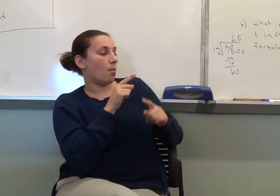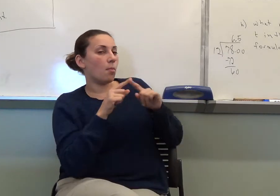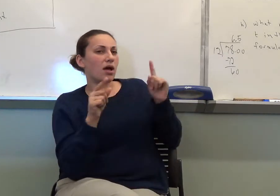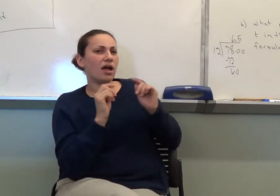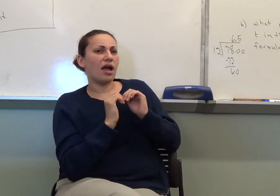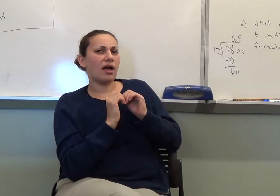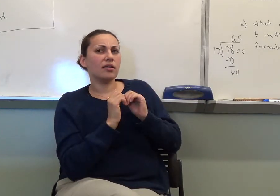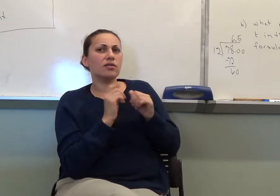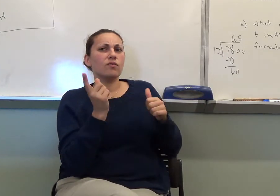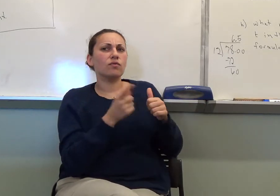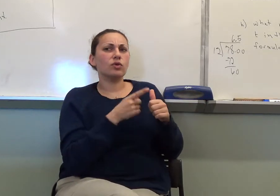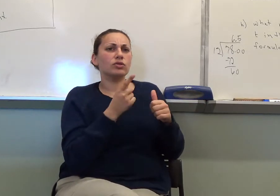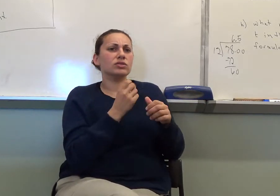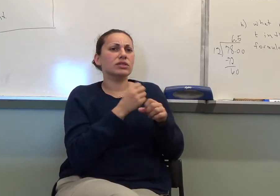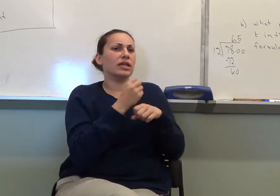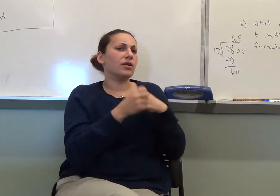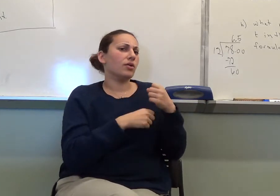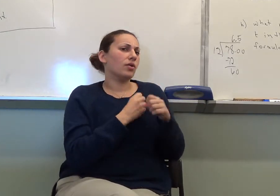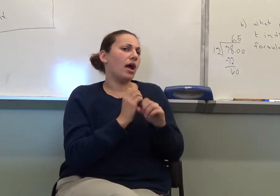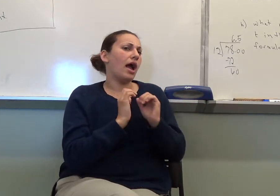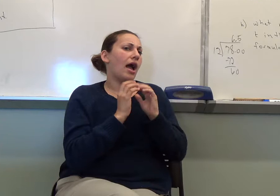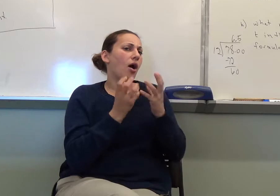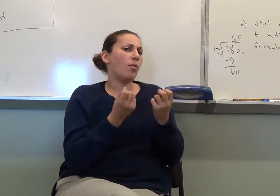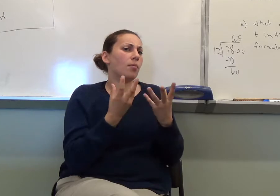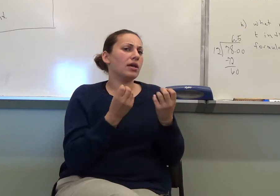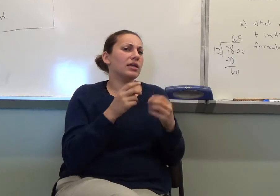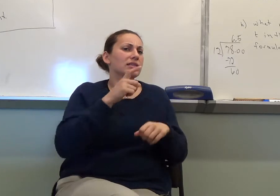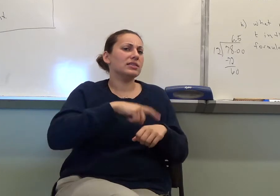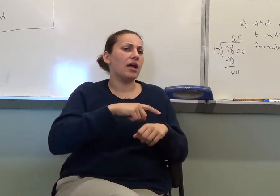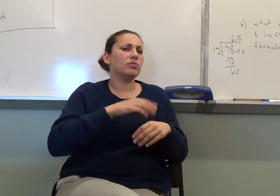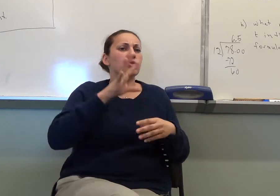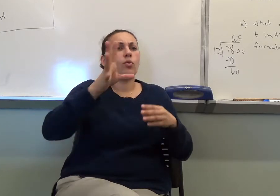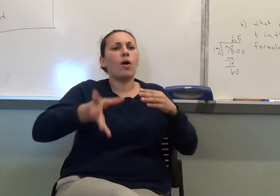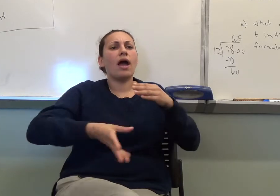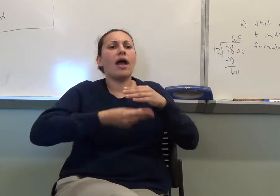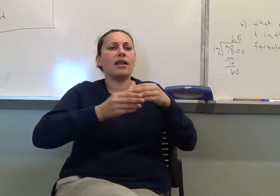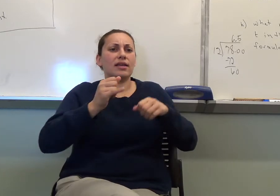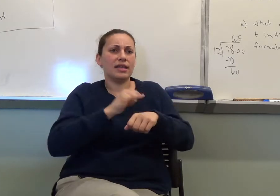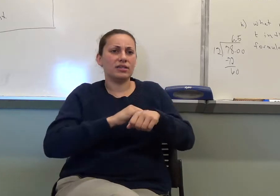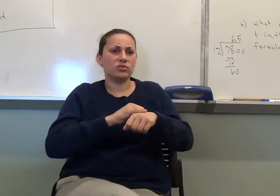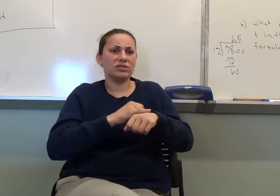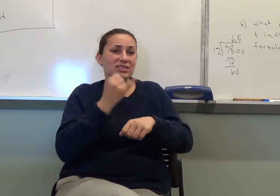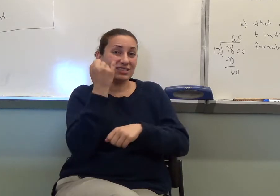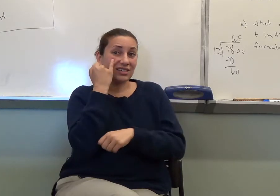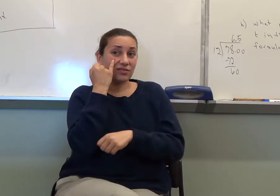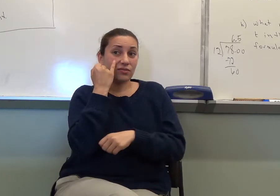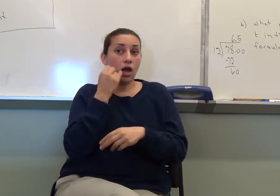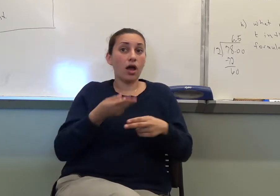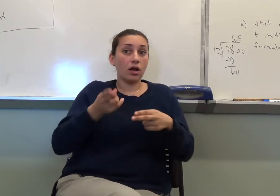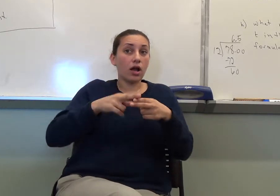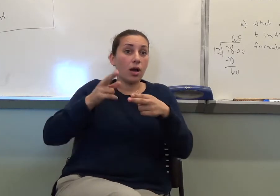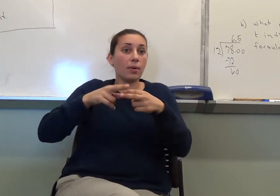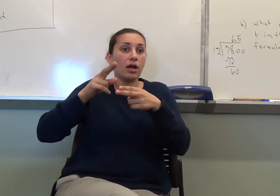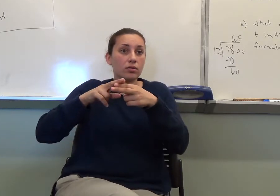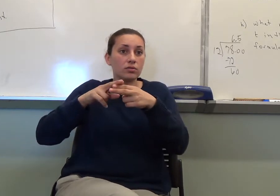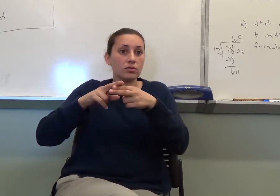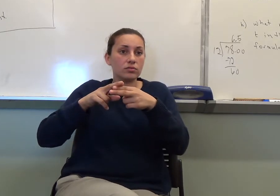first year? 12 times. Every month you would do it month 1, month 2, month 3, month 4, month